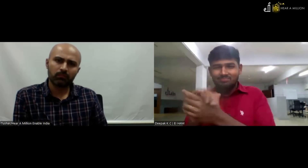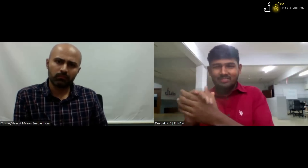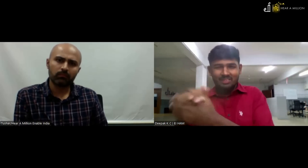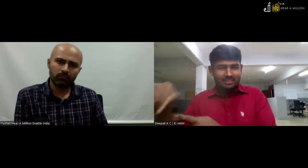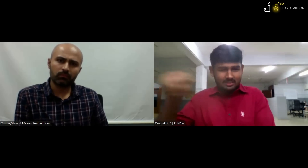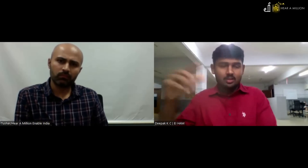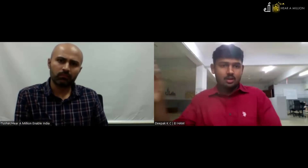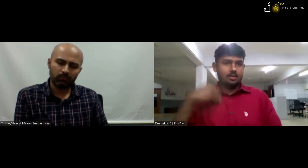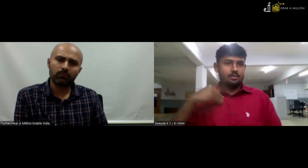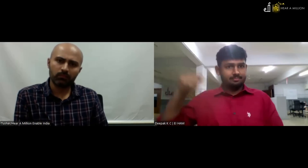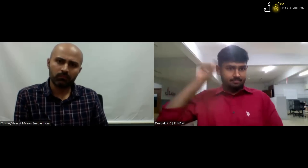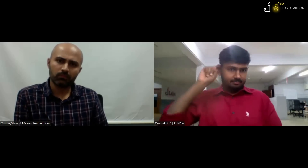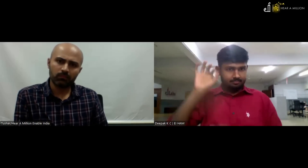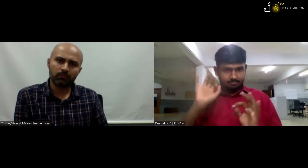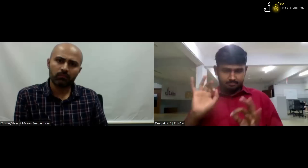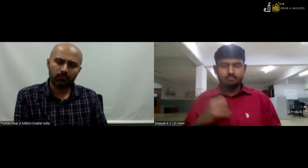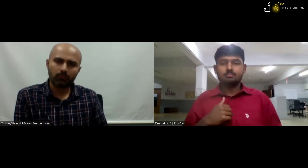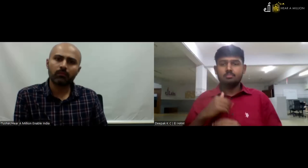stop trying.